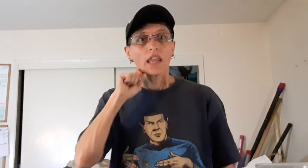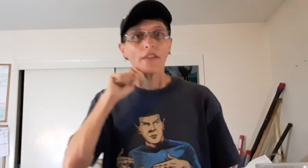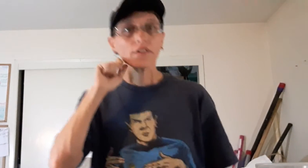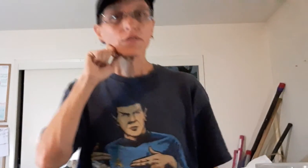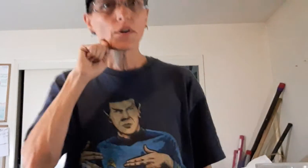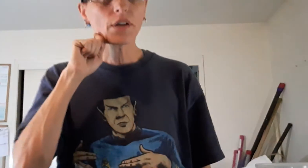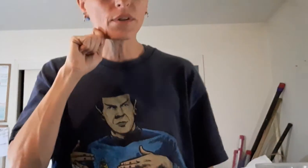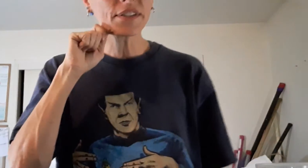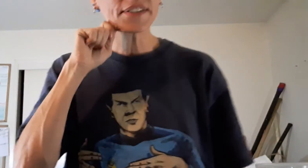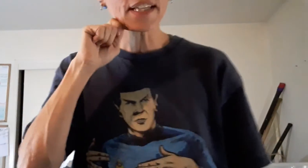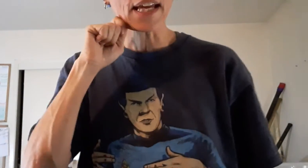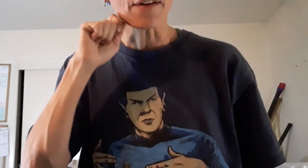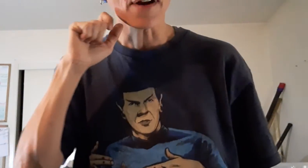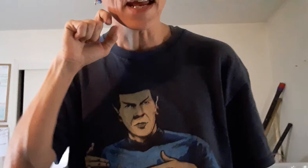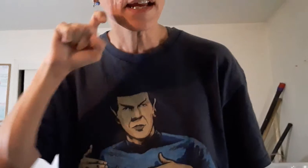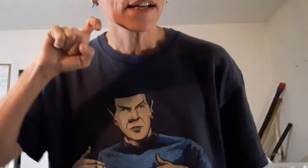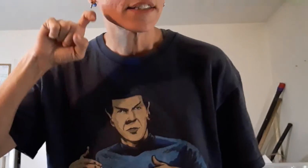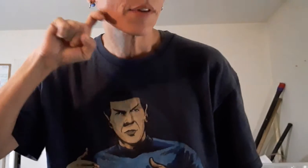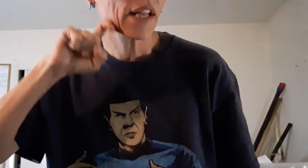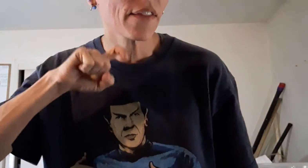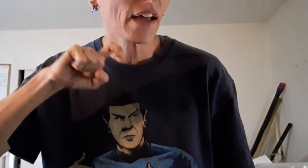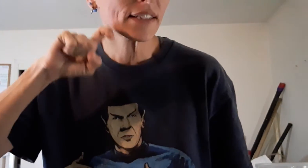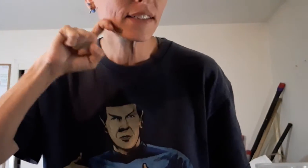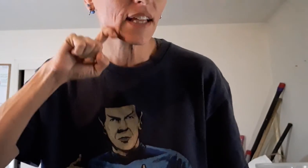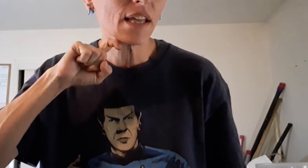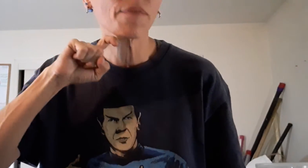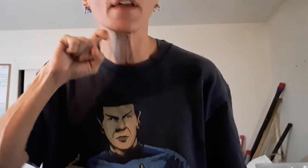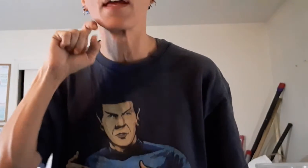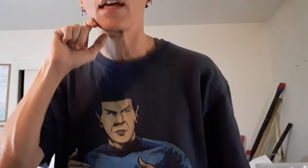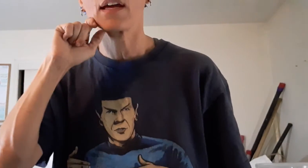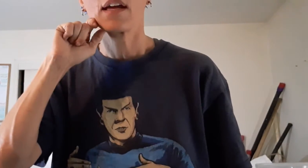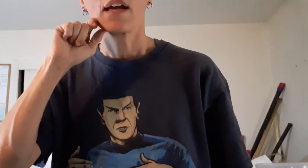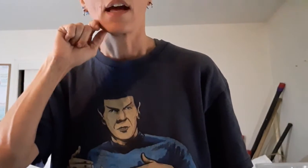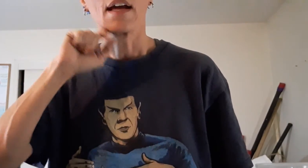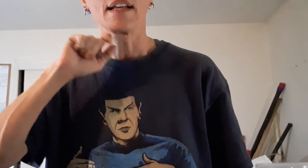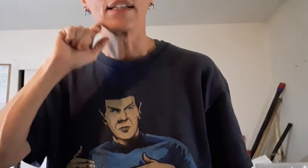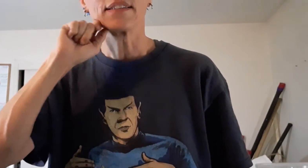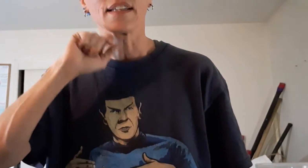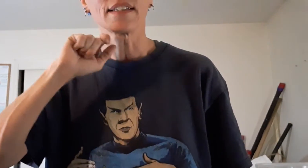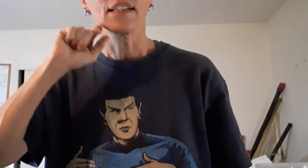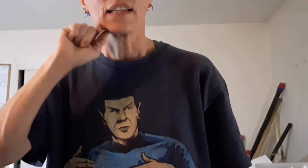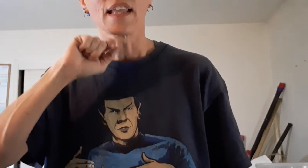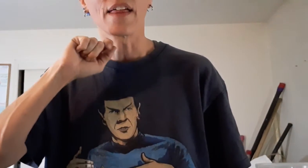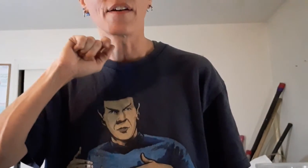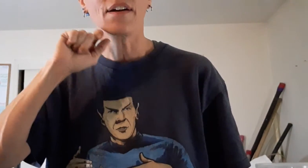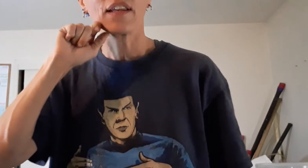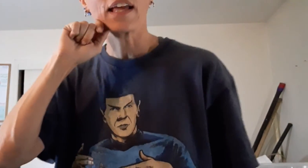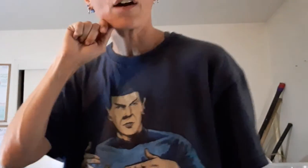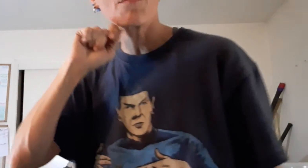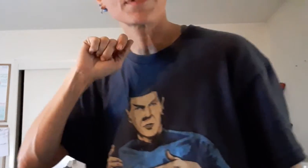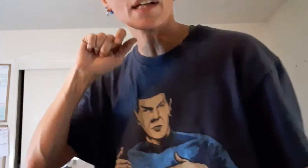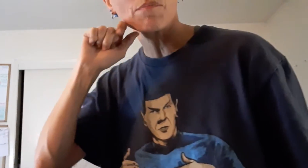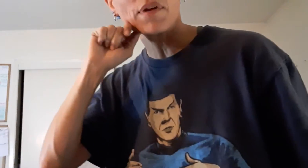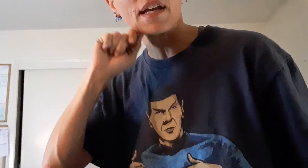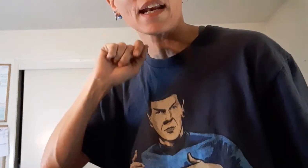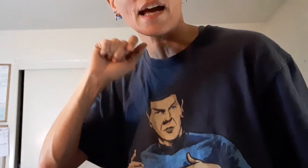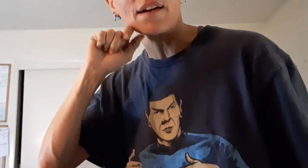Leather is working with skin, right? So we take that same thing and it's leather, like almost like you're picking at it,